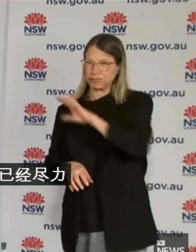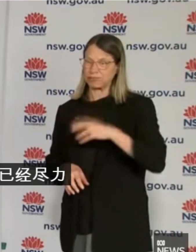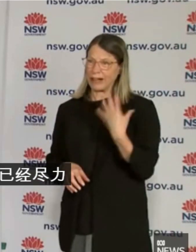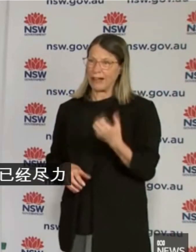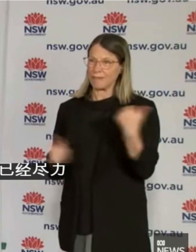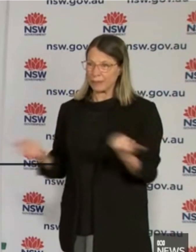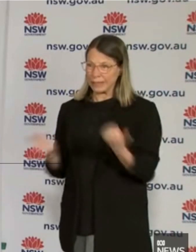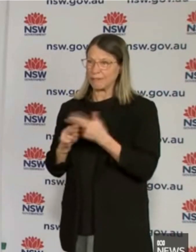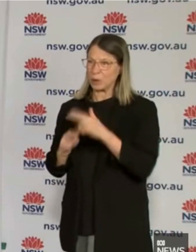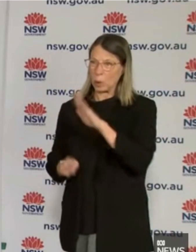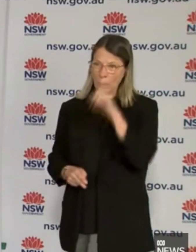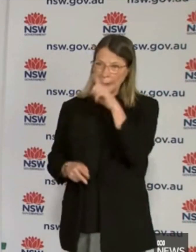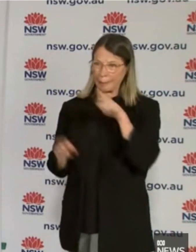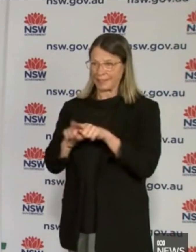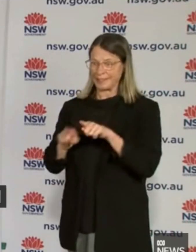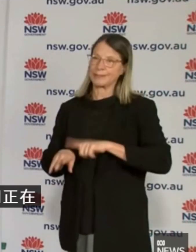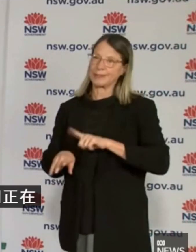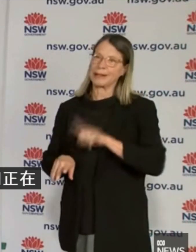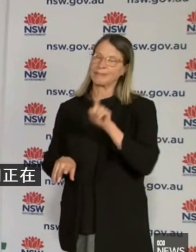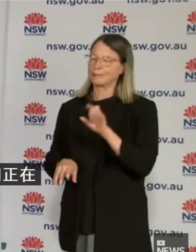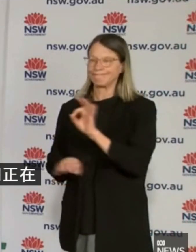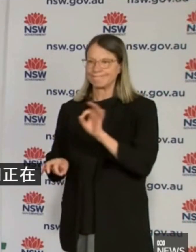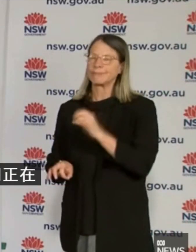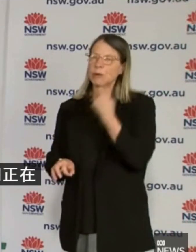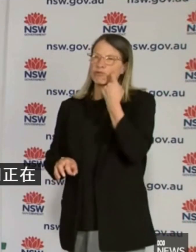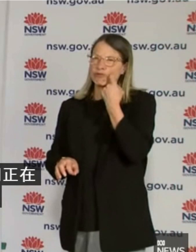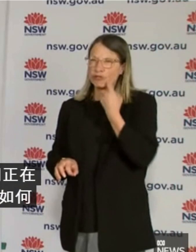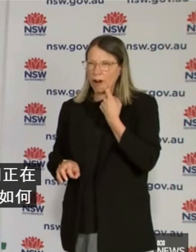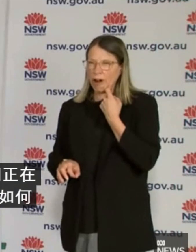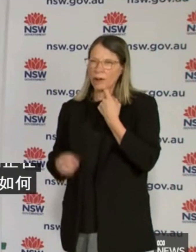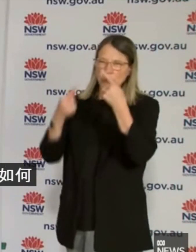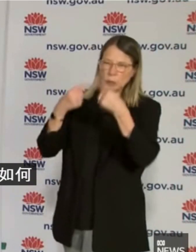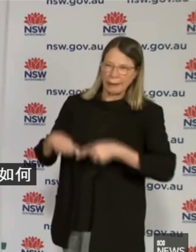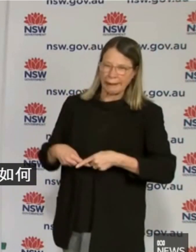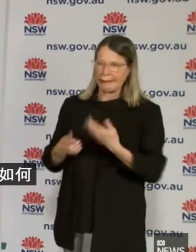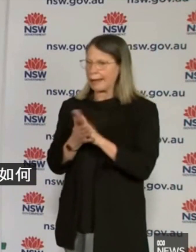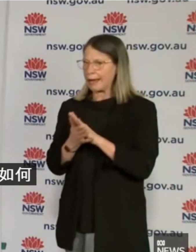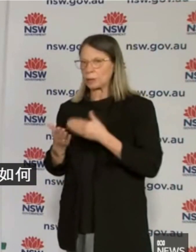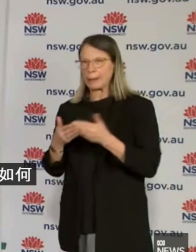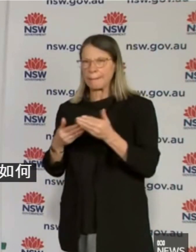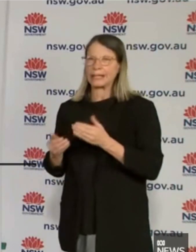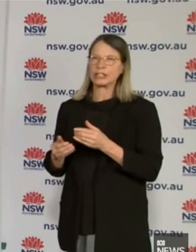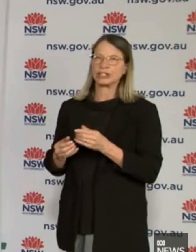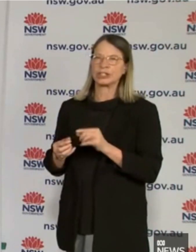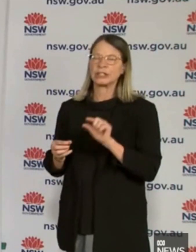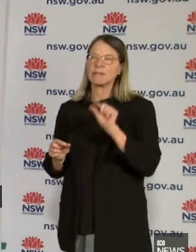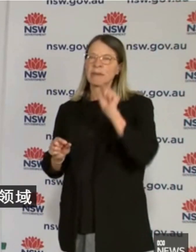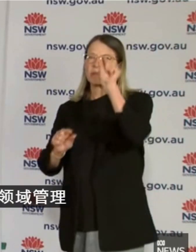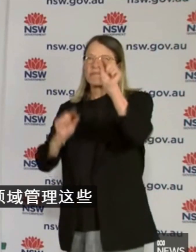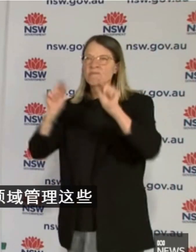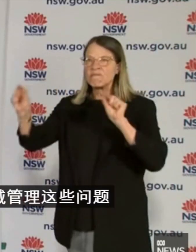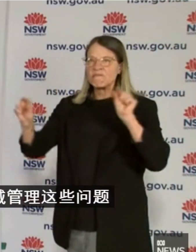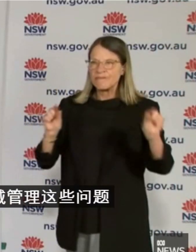got. The question, I guess, which we're struggling with is how do we manage those issues in terms of the areas that might have considerably